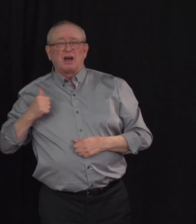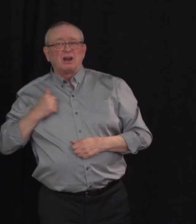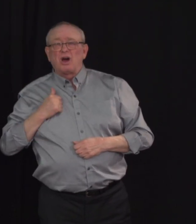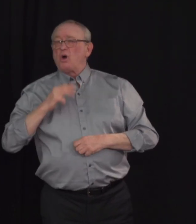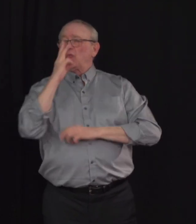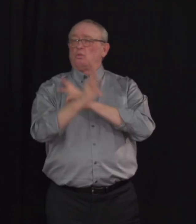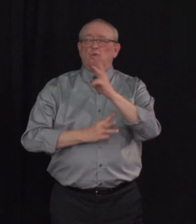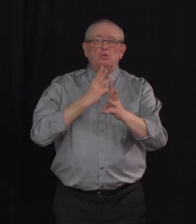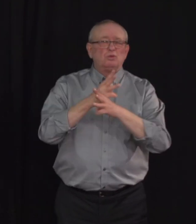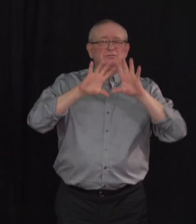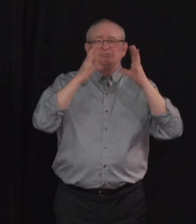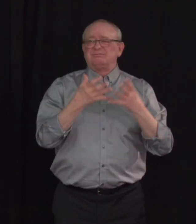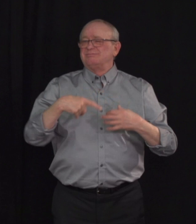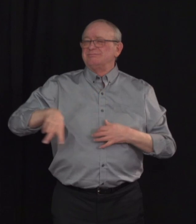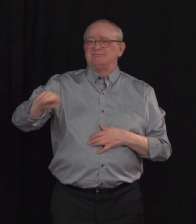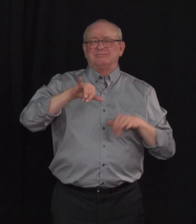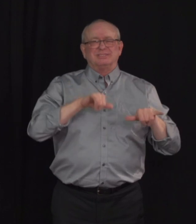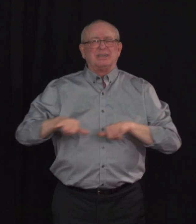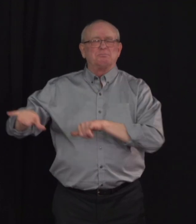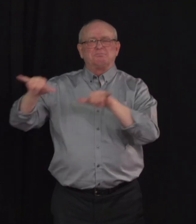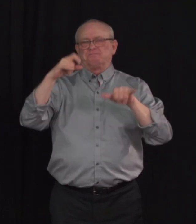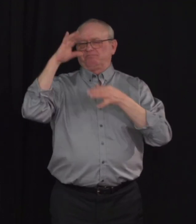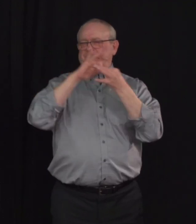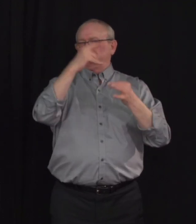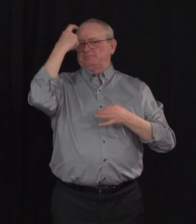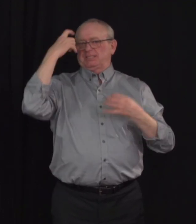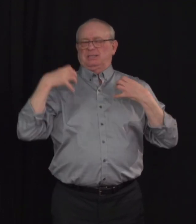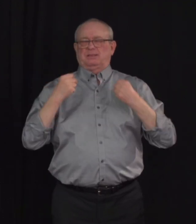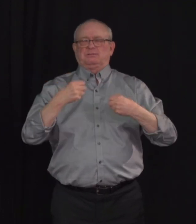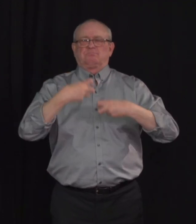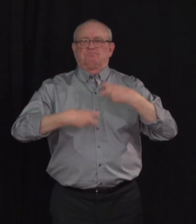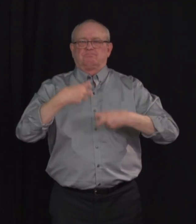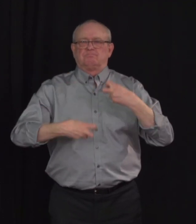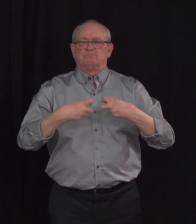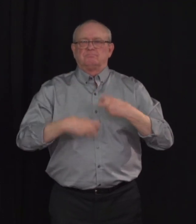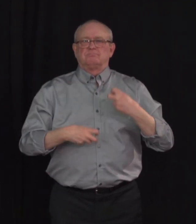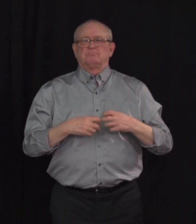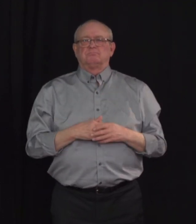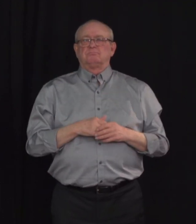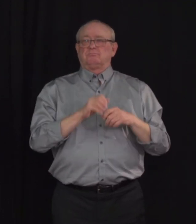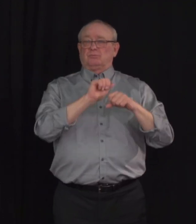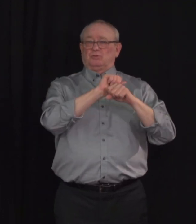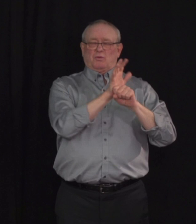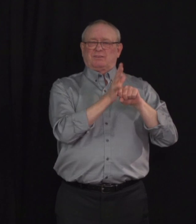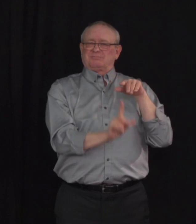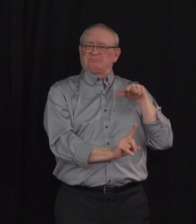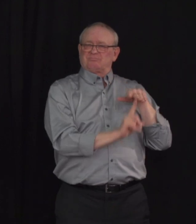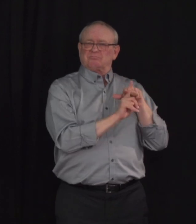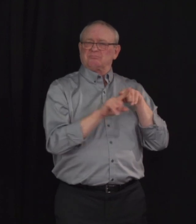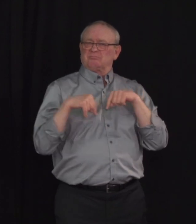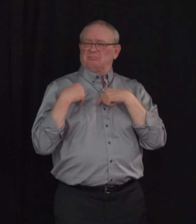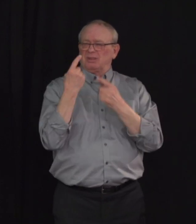since COVID-19 arrived in Alberta. In many ways, we've each gotten used to parts of our new normal, wearing masks,